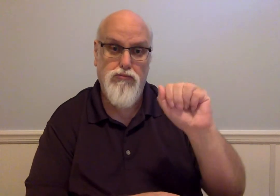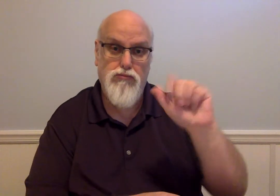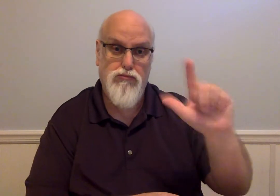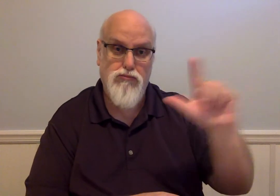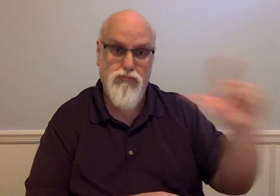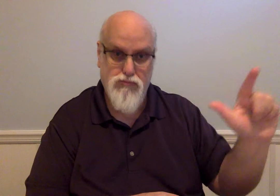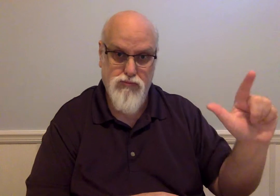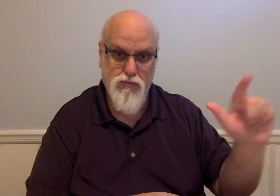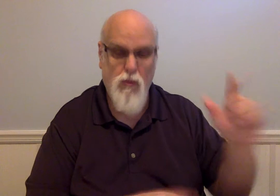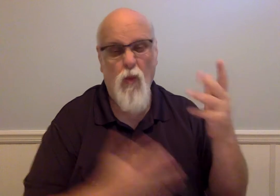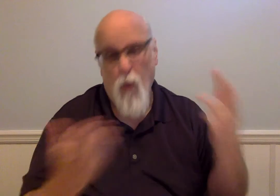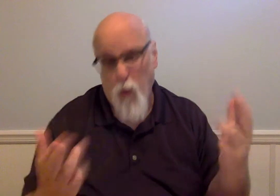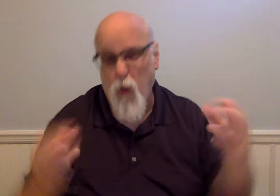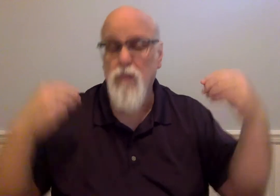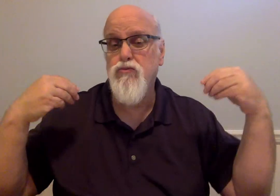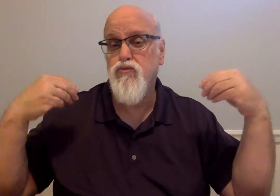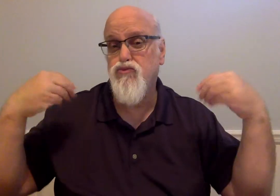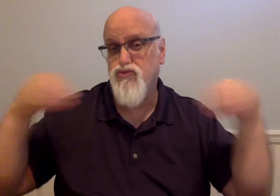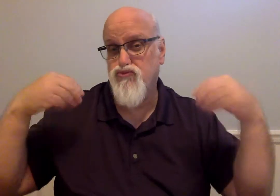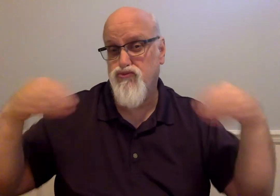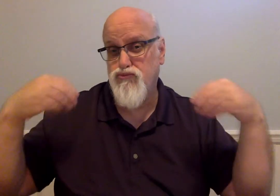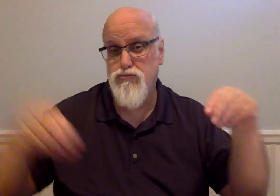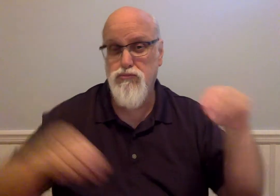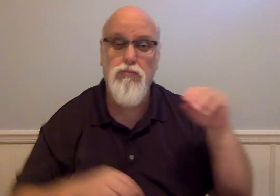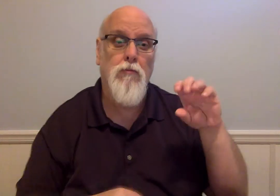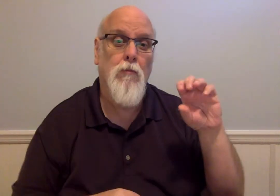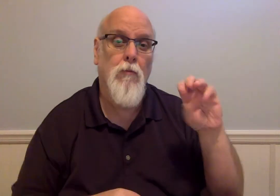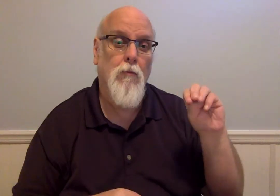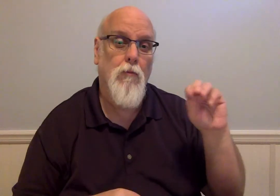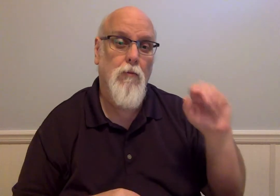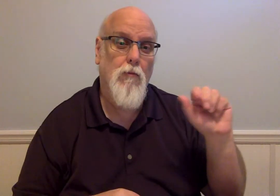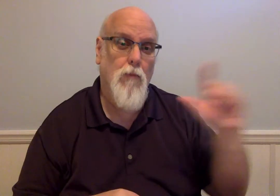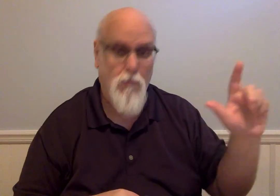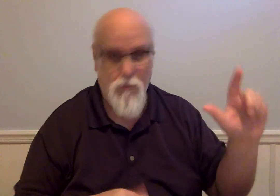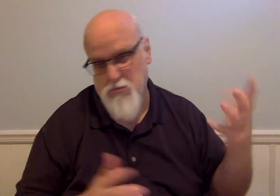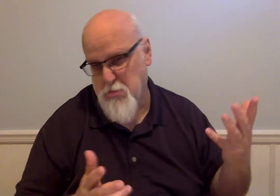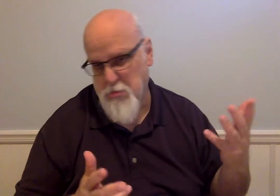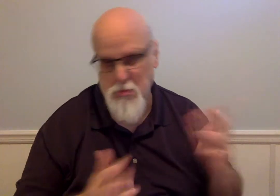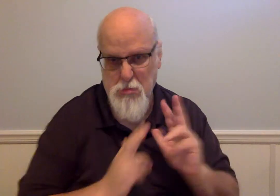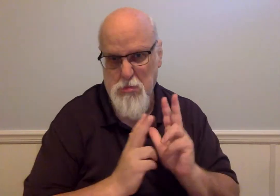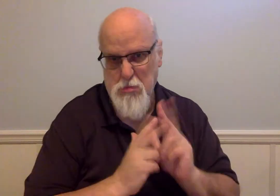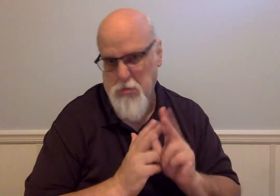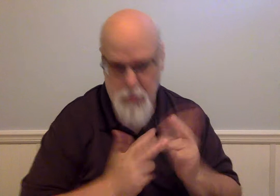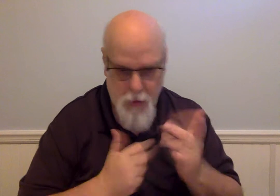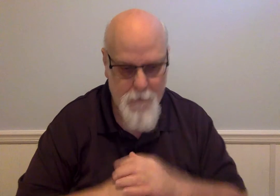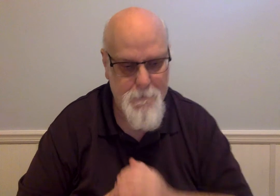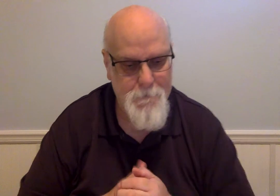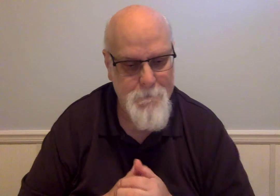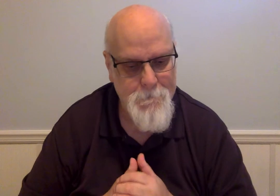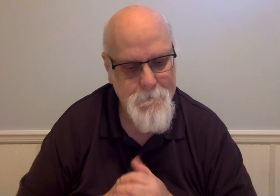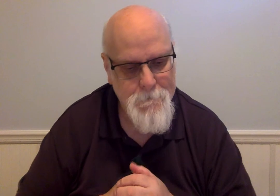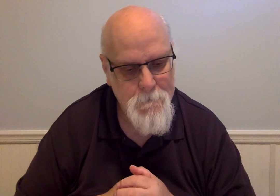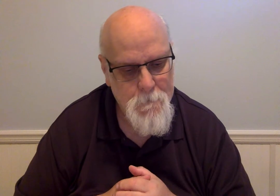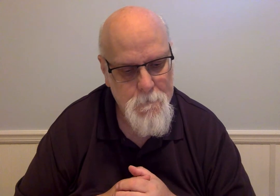mall, M-A-L-L. Or you could do, say, shopping mall and then fingerspell mall. So either of those work.